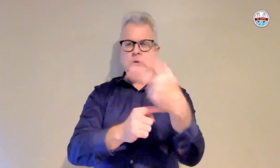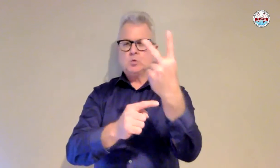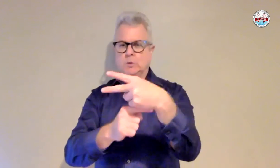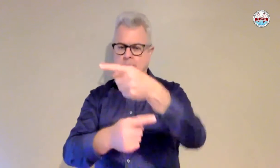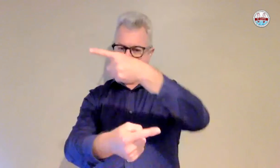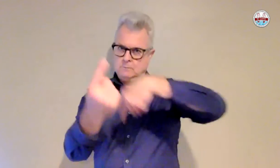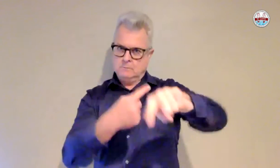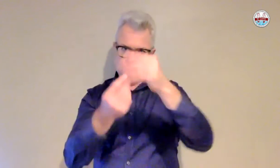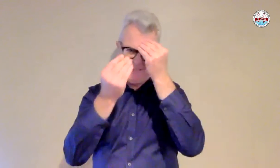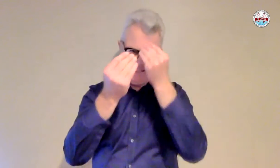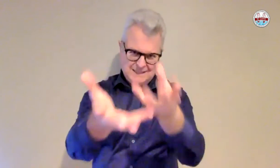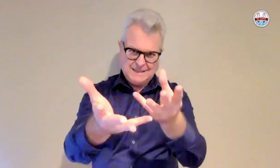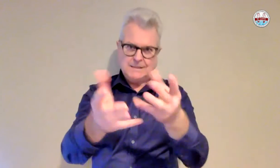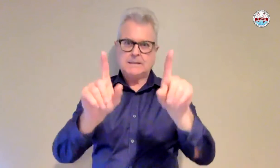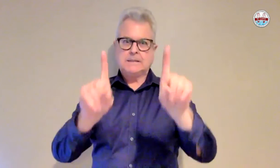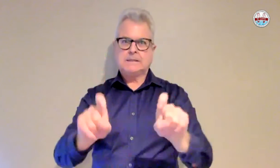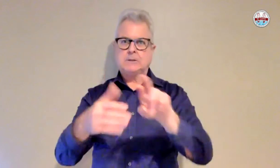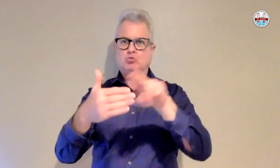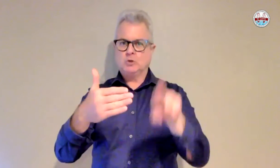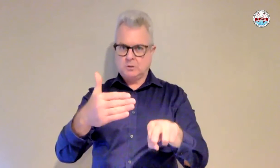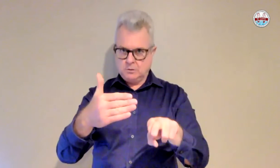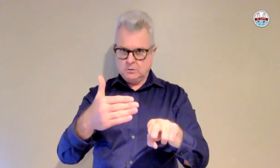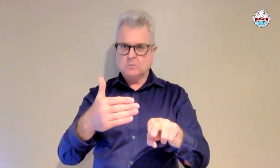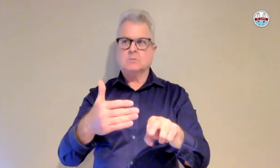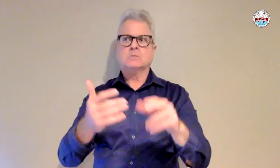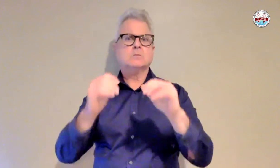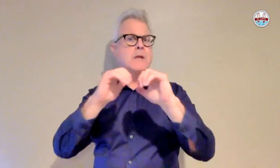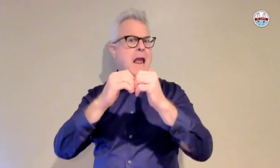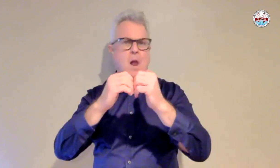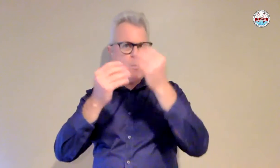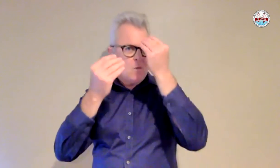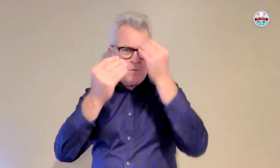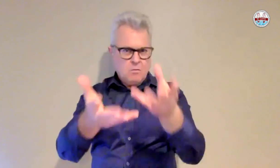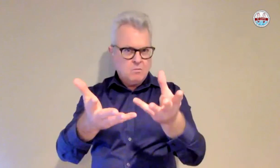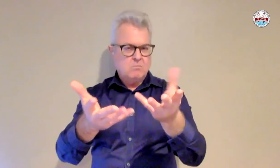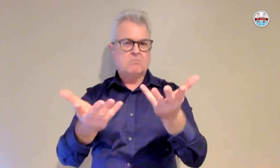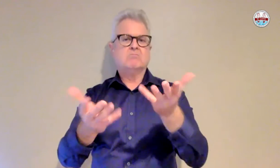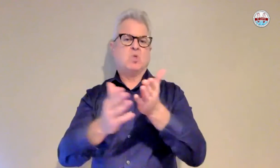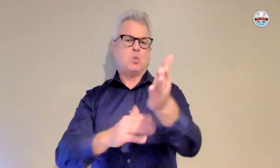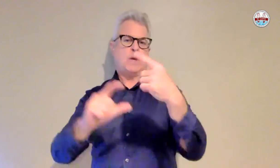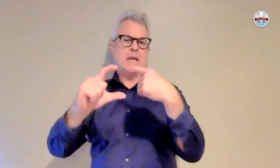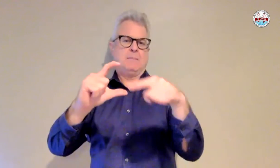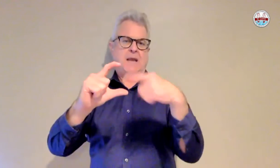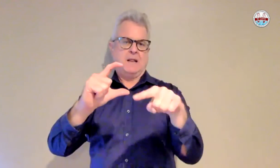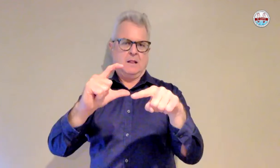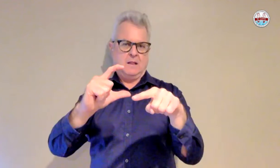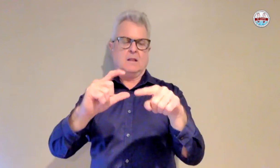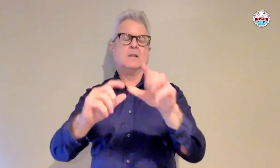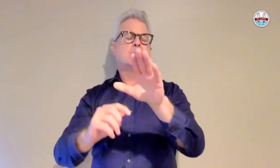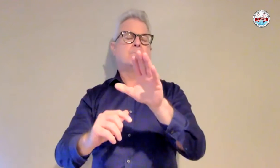to you between 24 to 48 hours turnaround time before you get those results. And they will notify you either